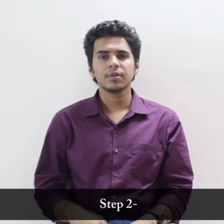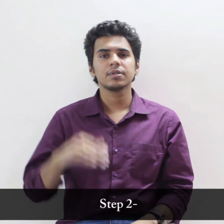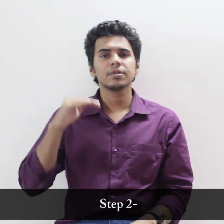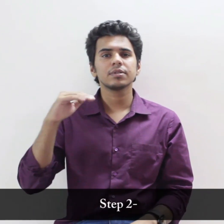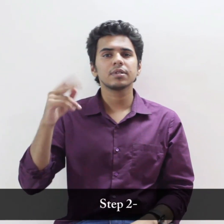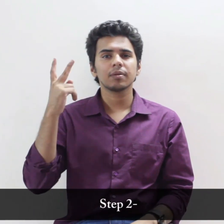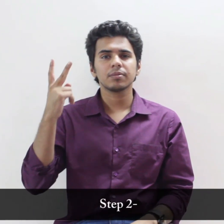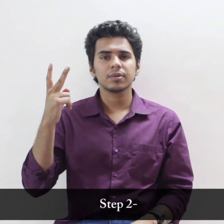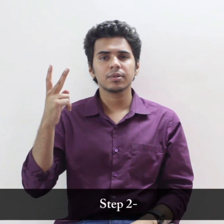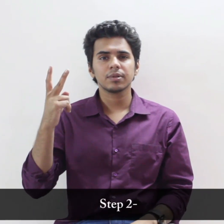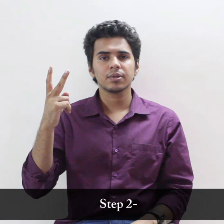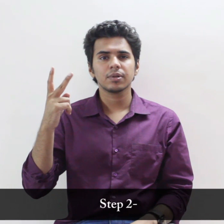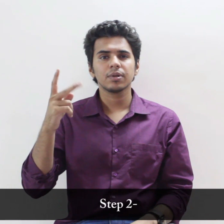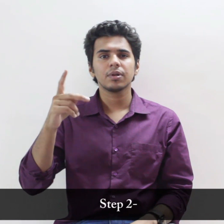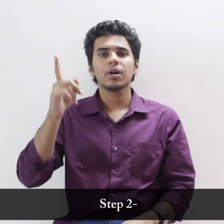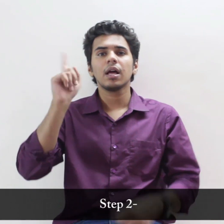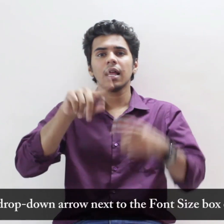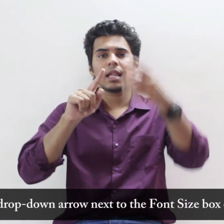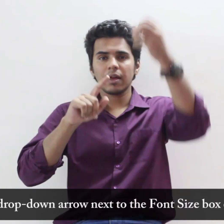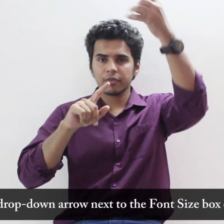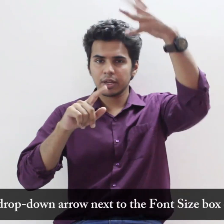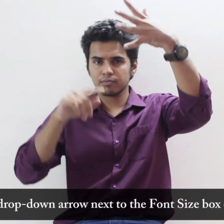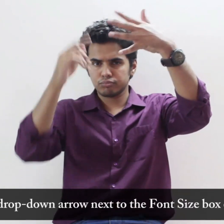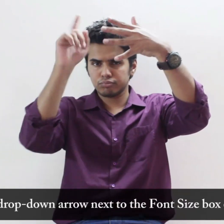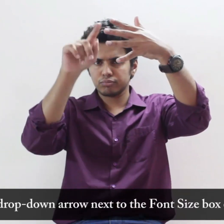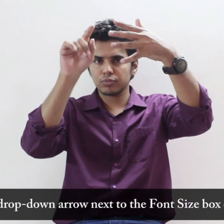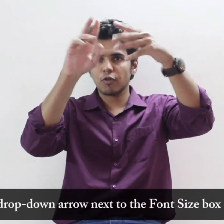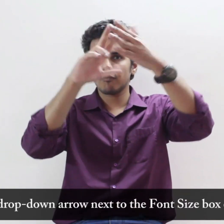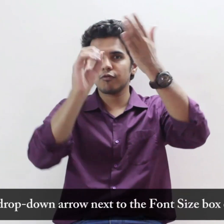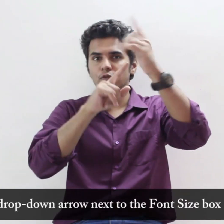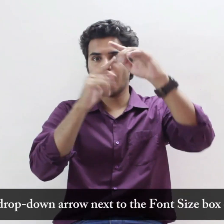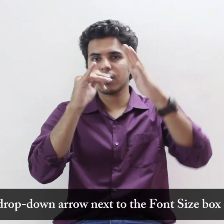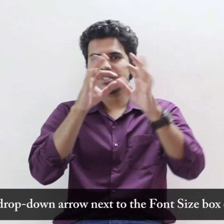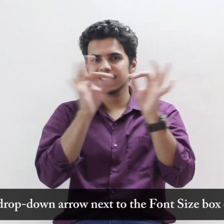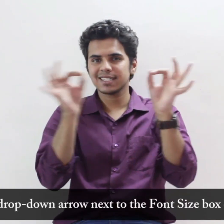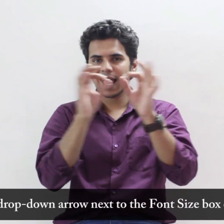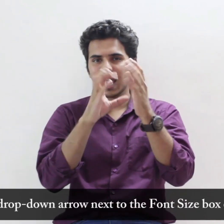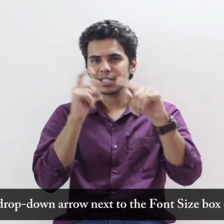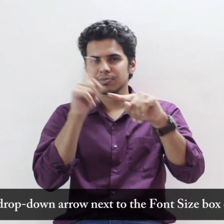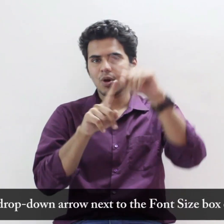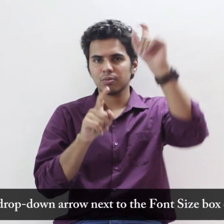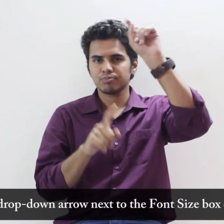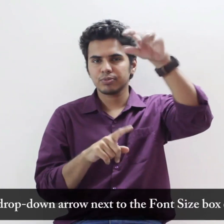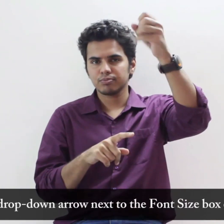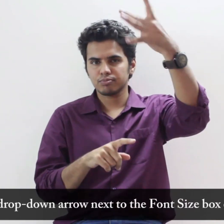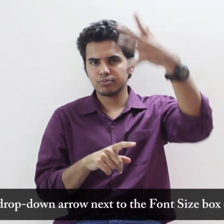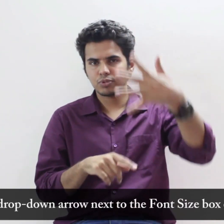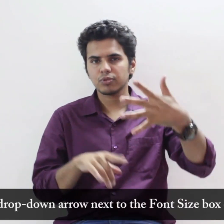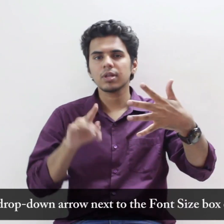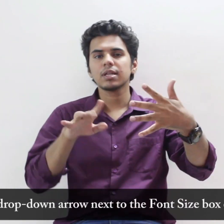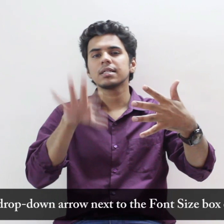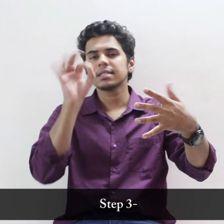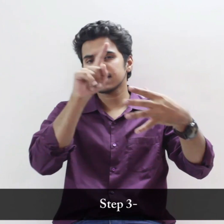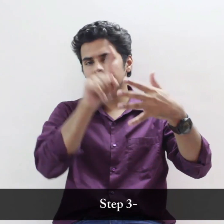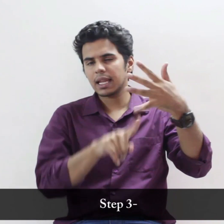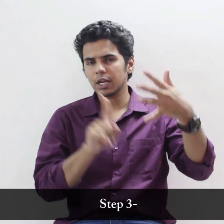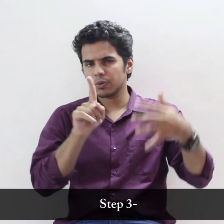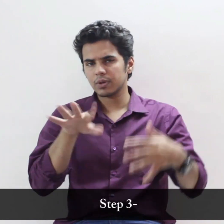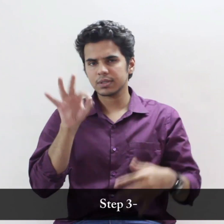2. Left-click the drop-down arrow next to the font size box on the Home tab.